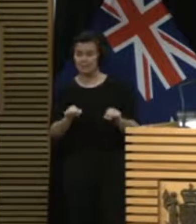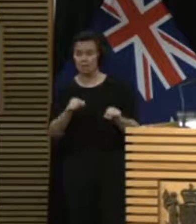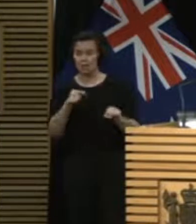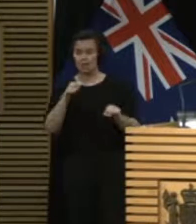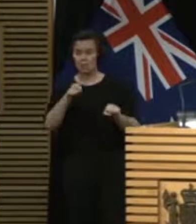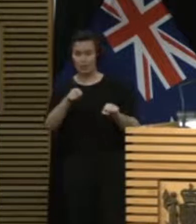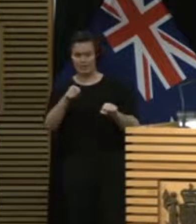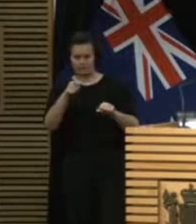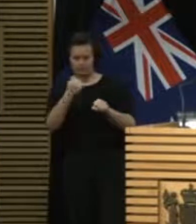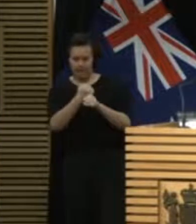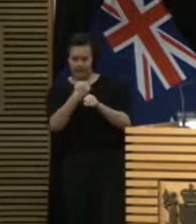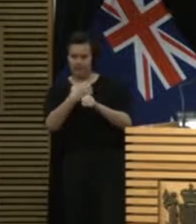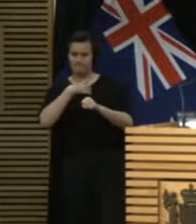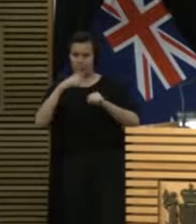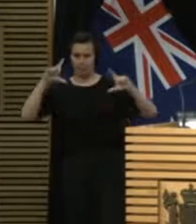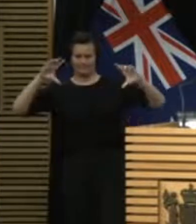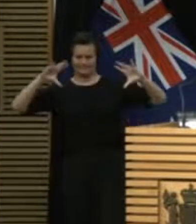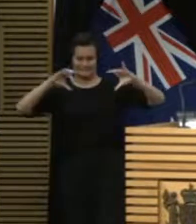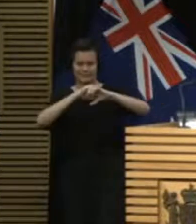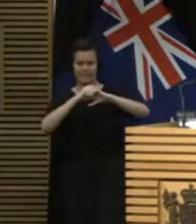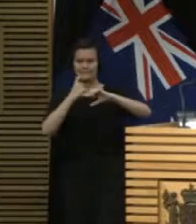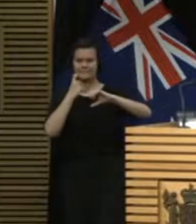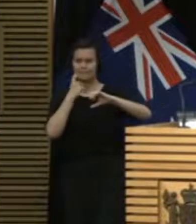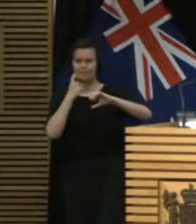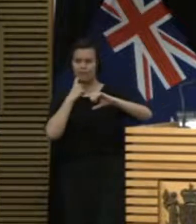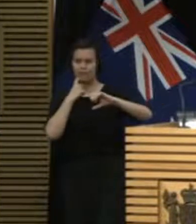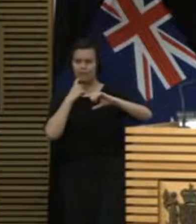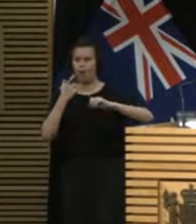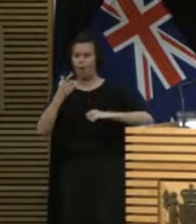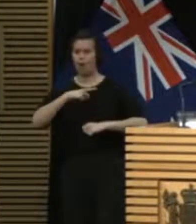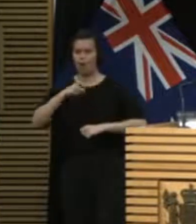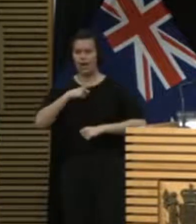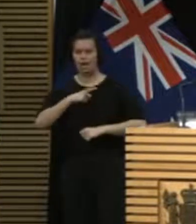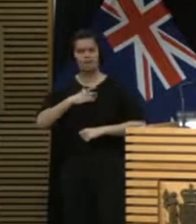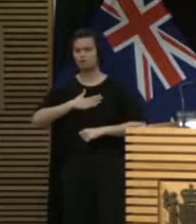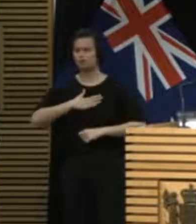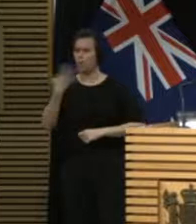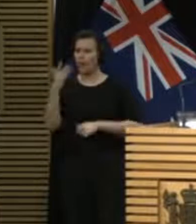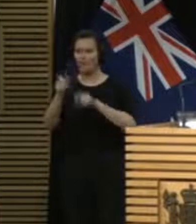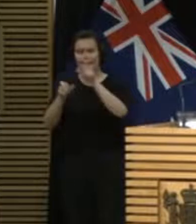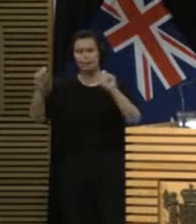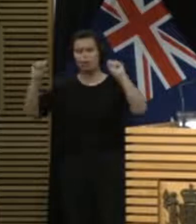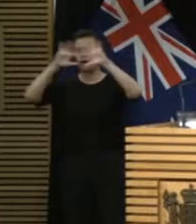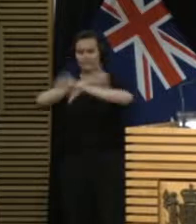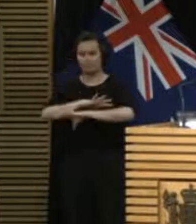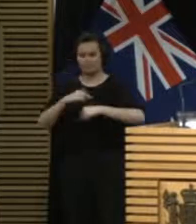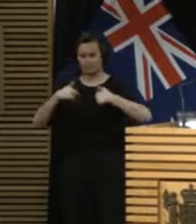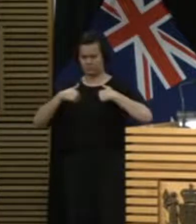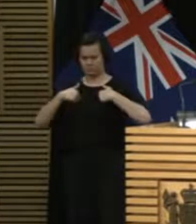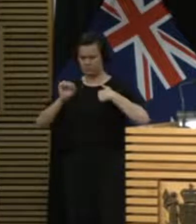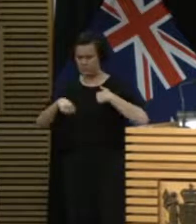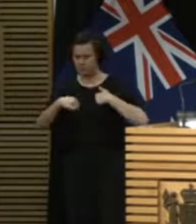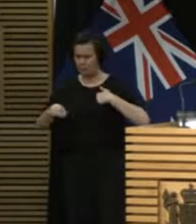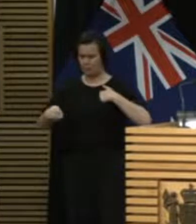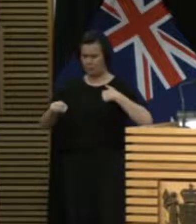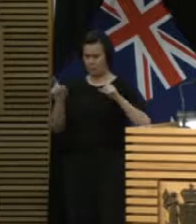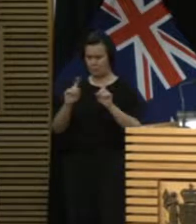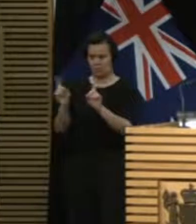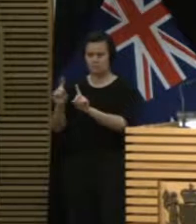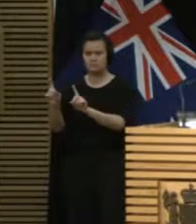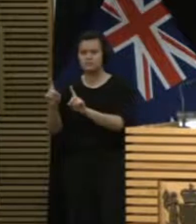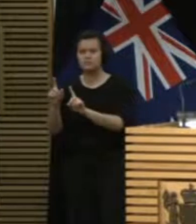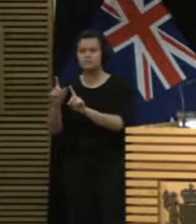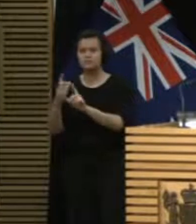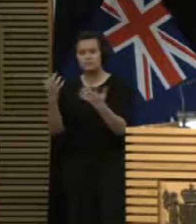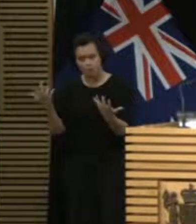and litigation, which is what's been identified to us by both employers and unions. So, for example, by creating a